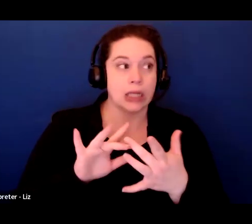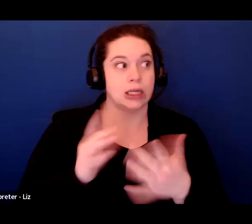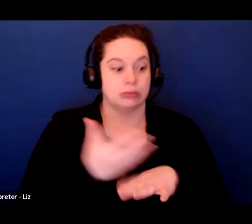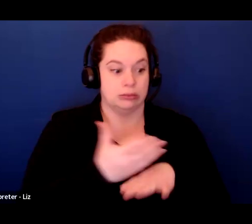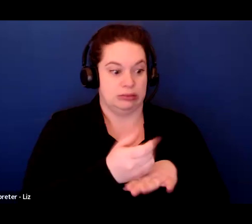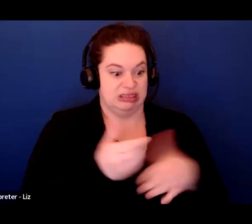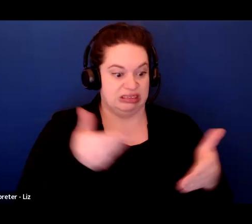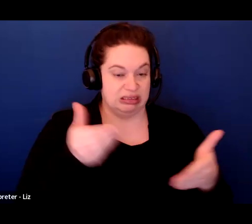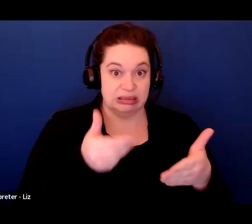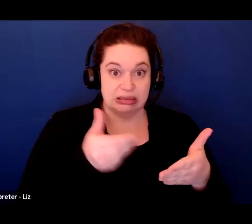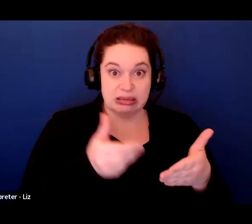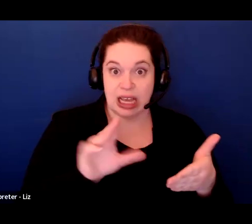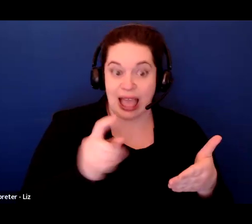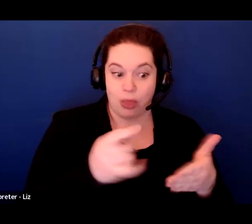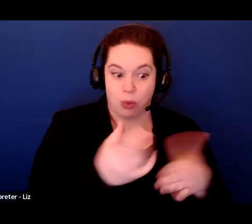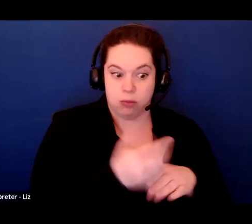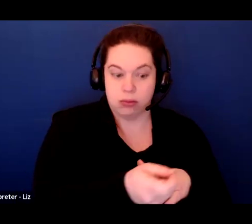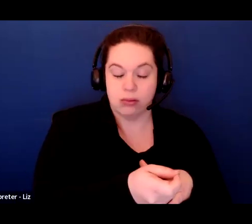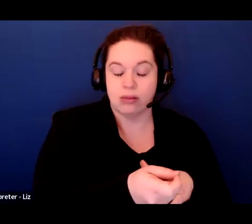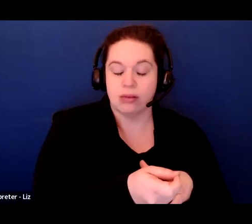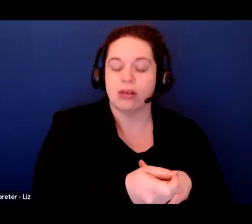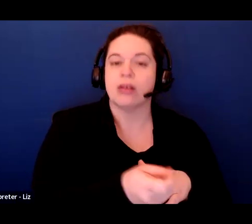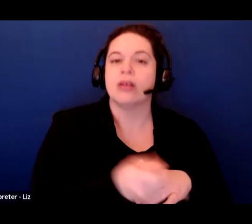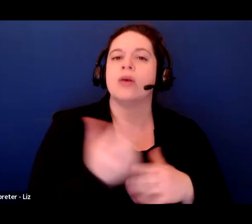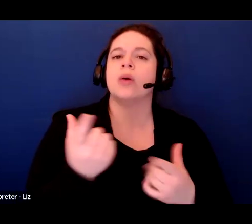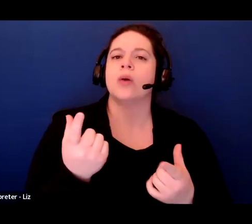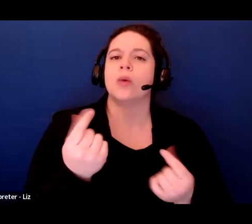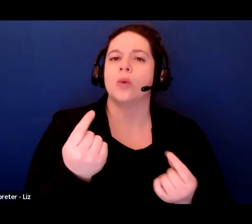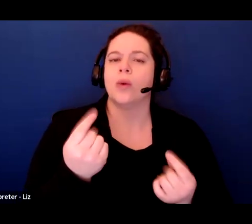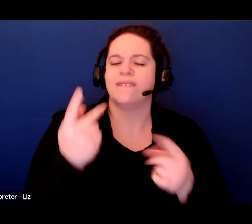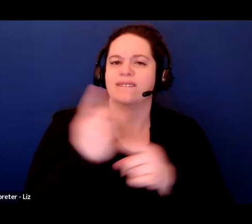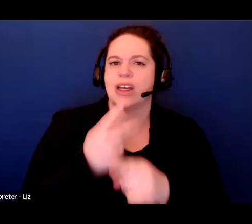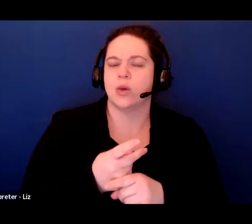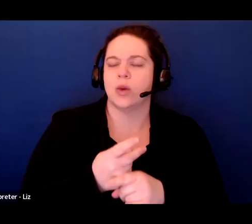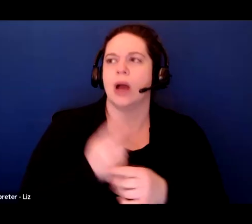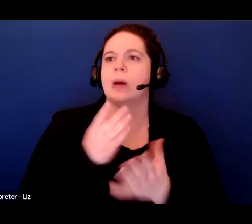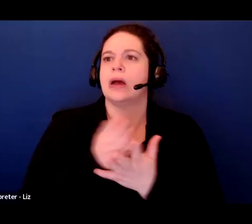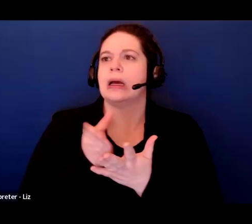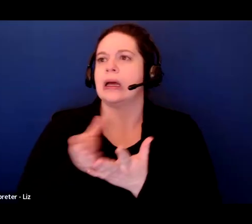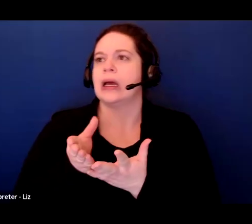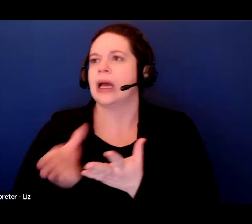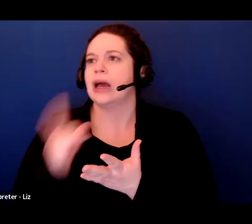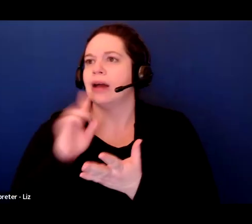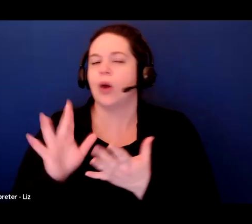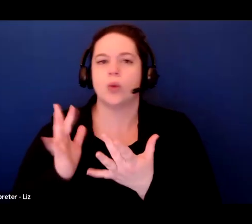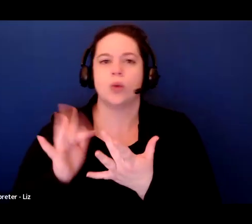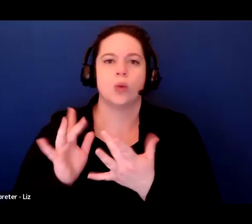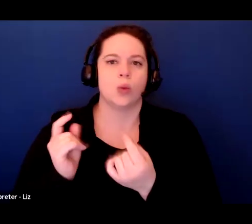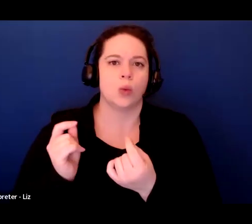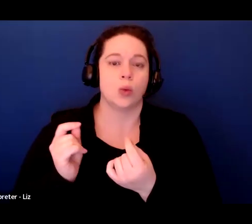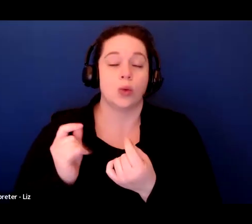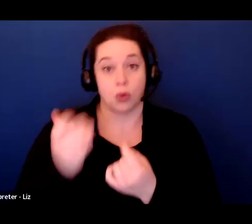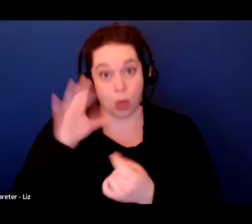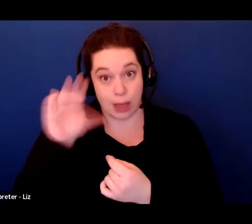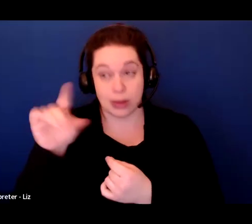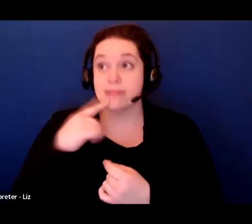got a week and your catheters are gone, find out what mechanisms are available to you. So you might want to call the company and say,